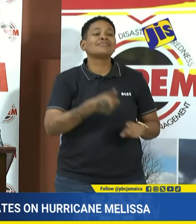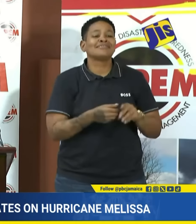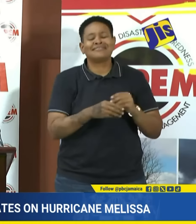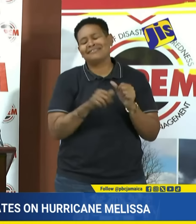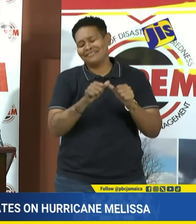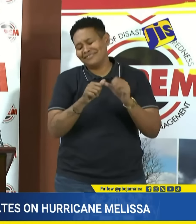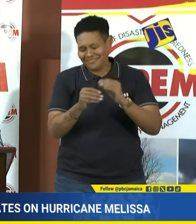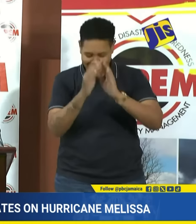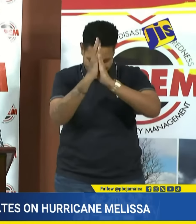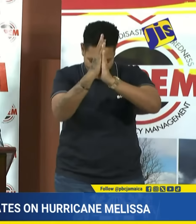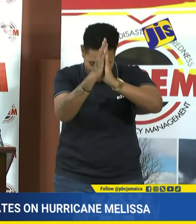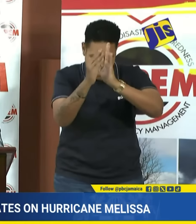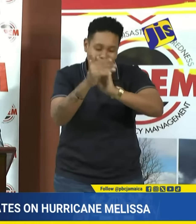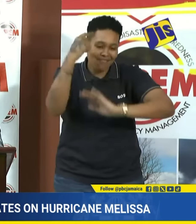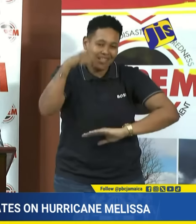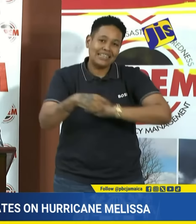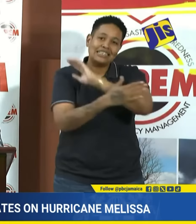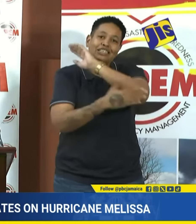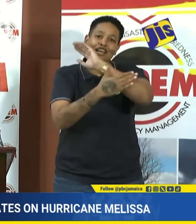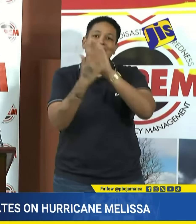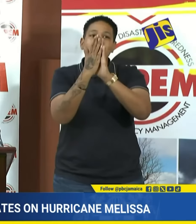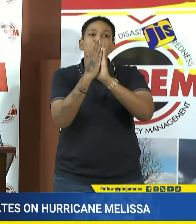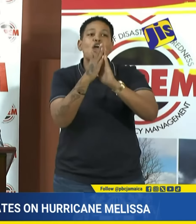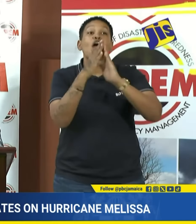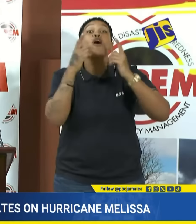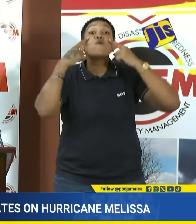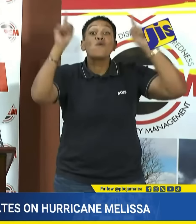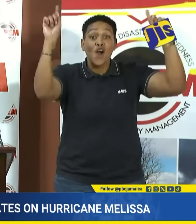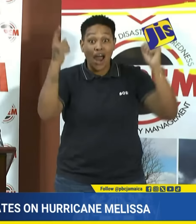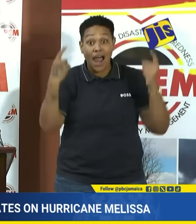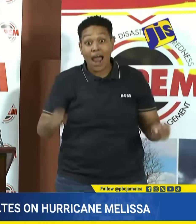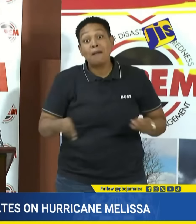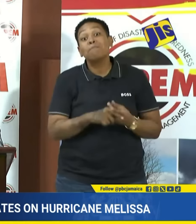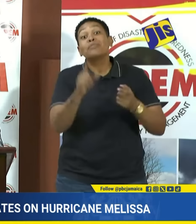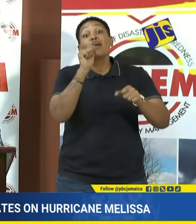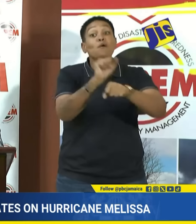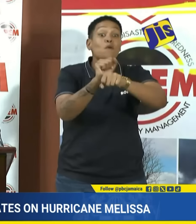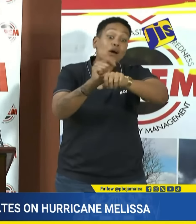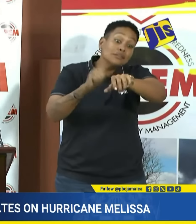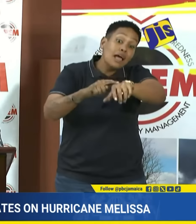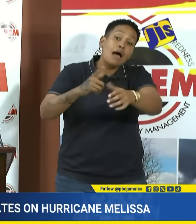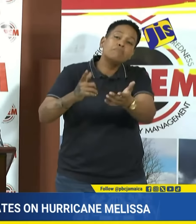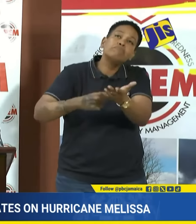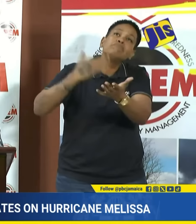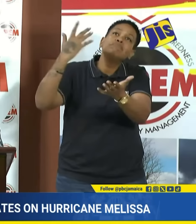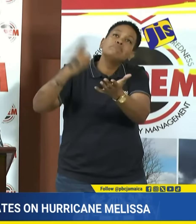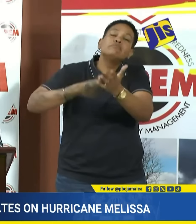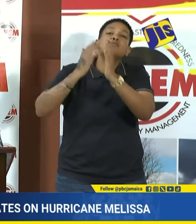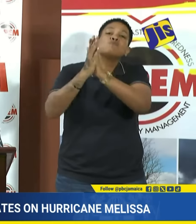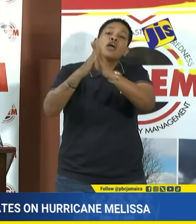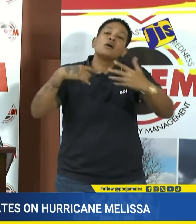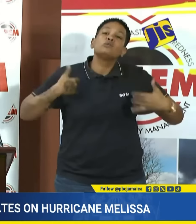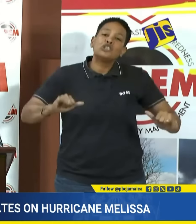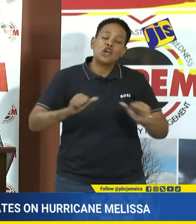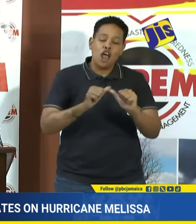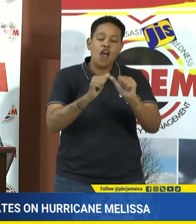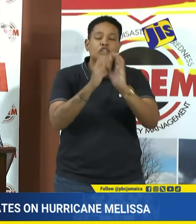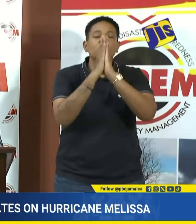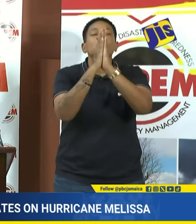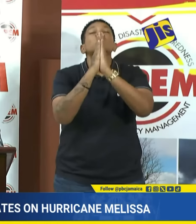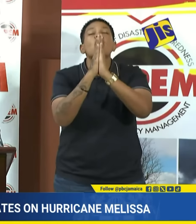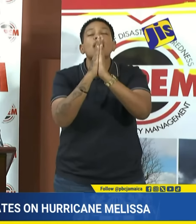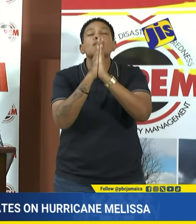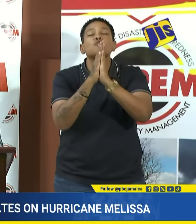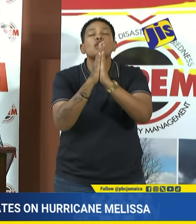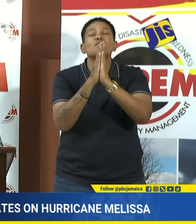you continue to pray for this country. Prayers work. They have worked time and time again, and let us continue to